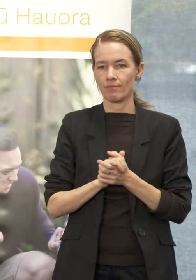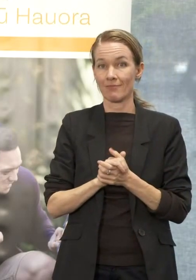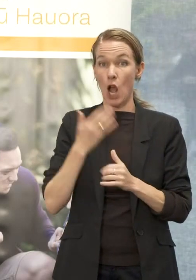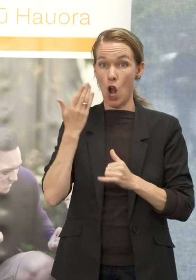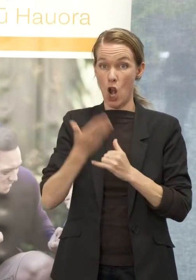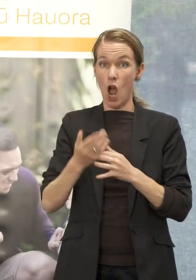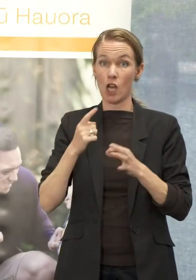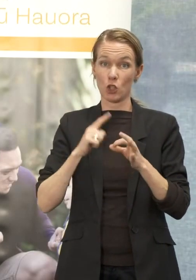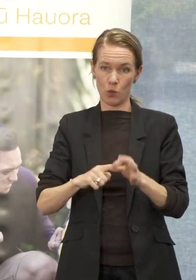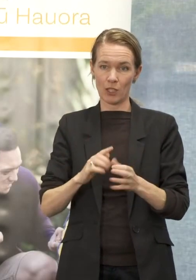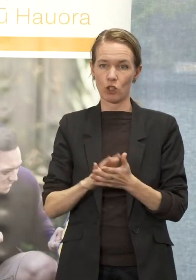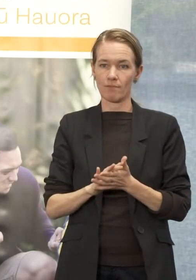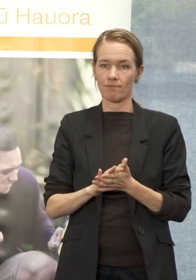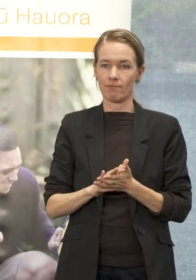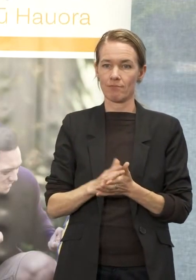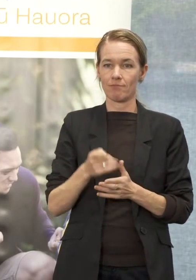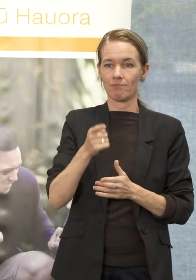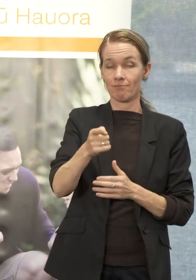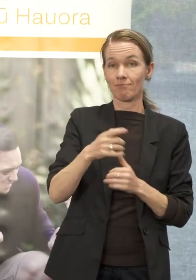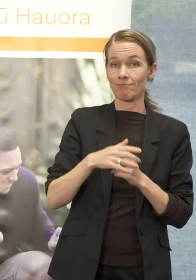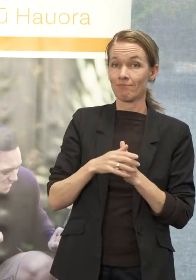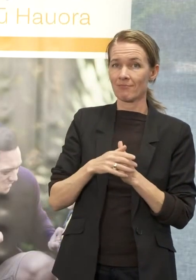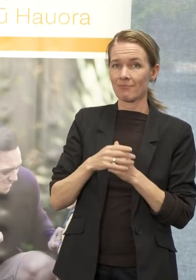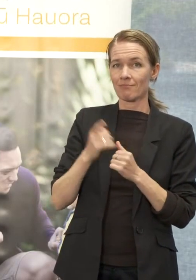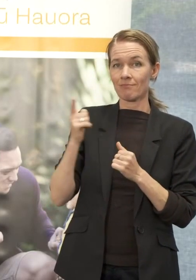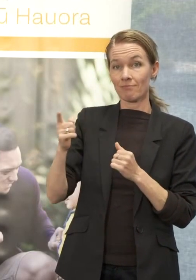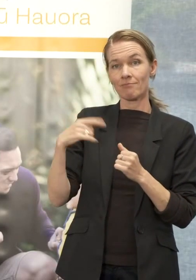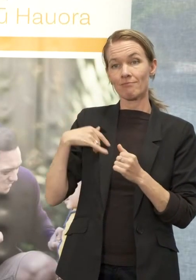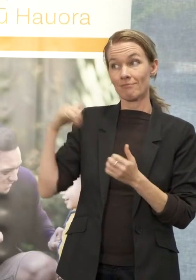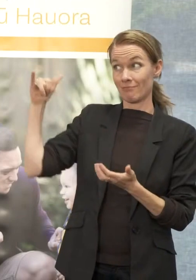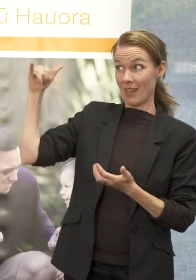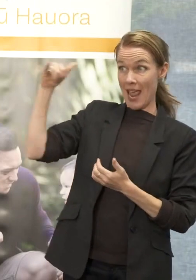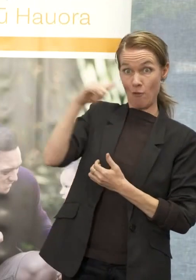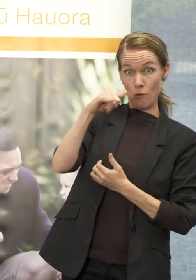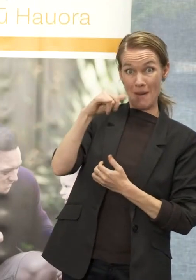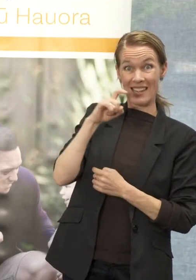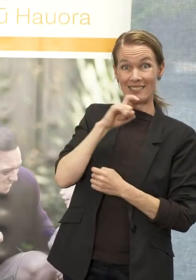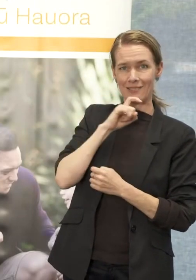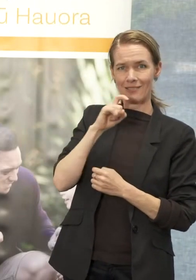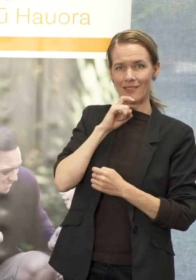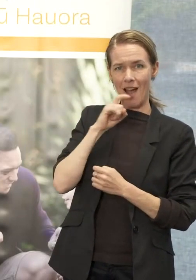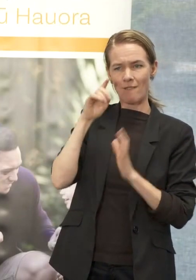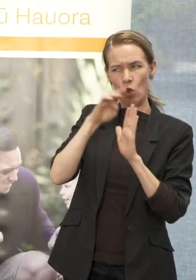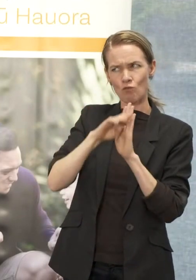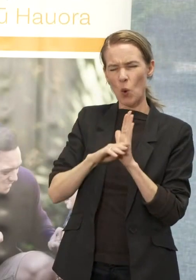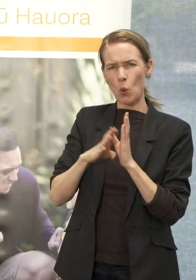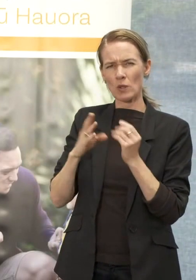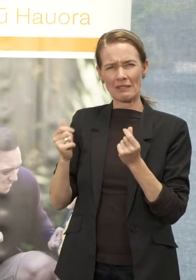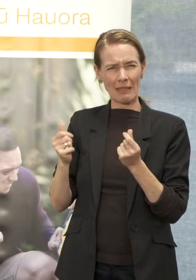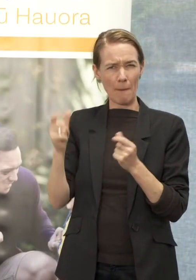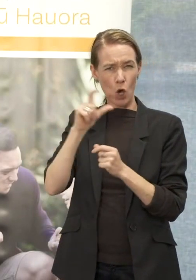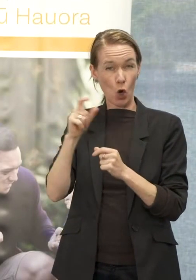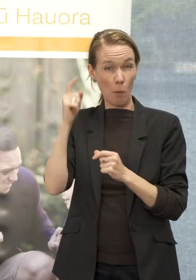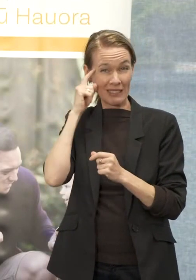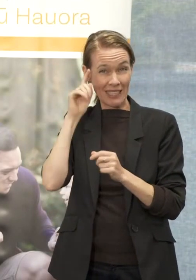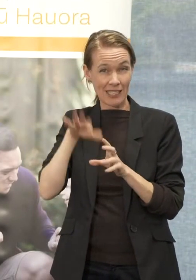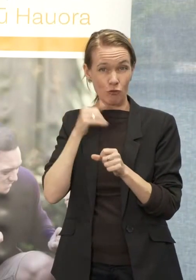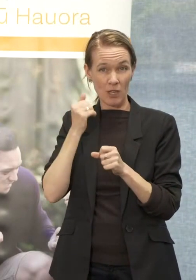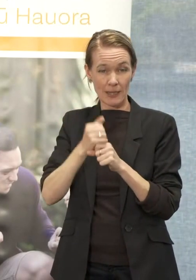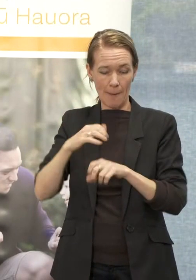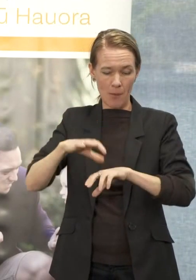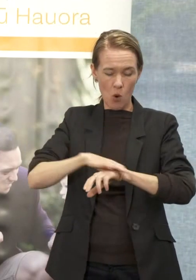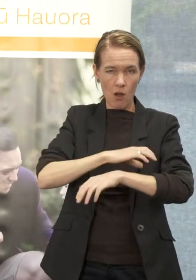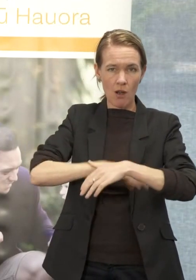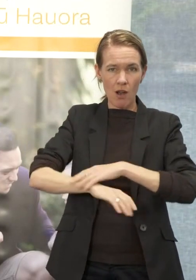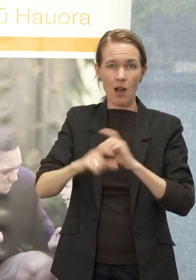seem pretty basic, like PPE, wearing of PPE in airports and on planes, for example. Have we just been too lax on air